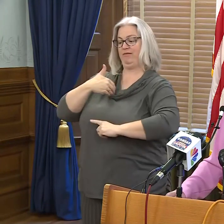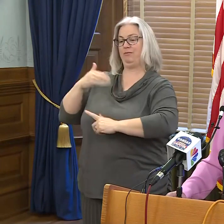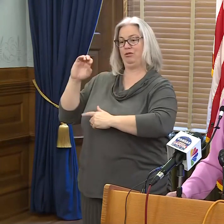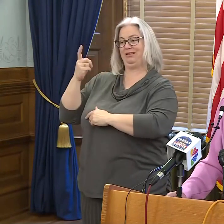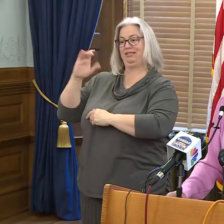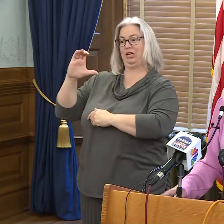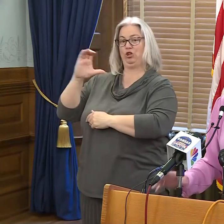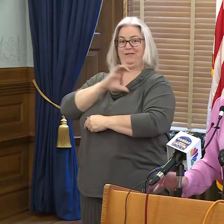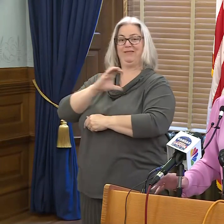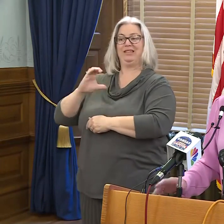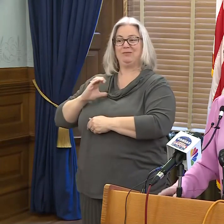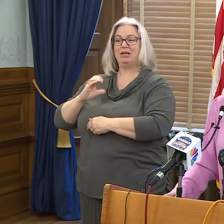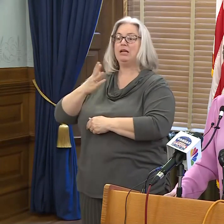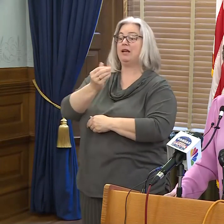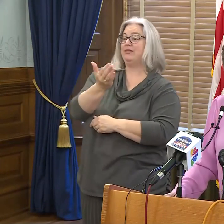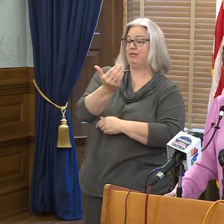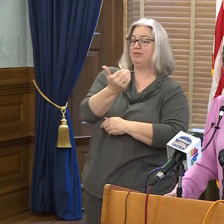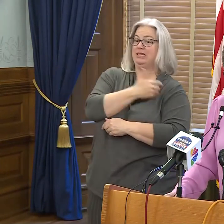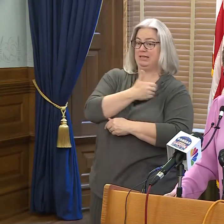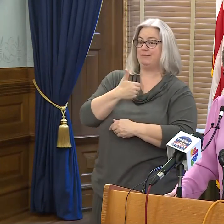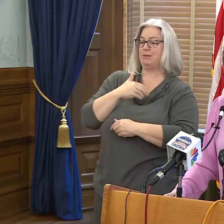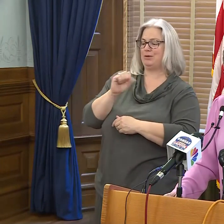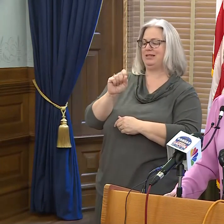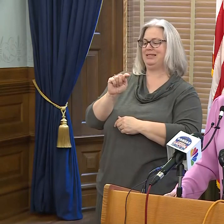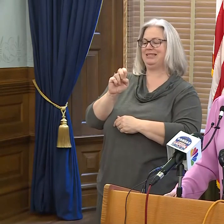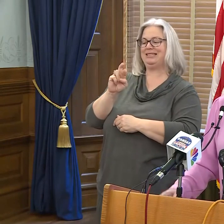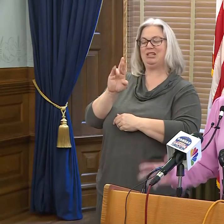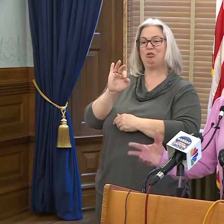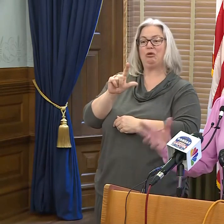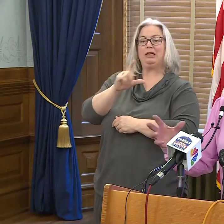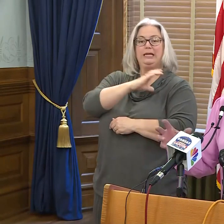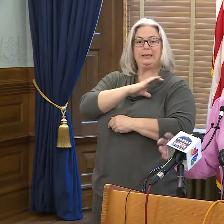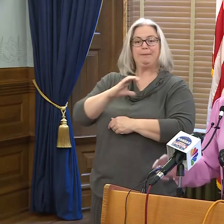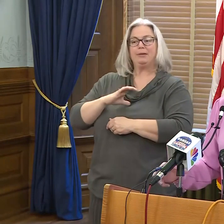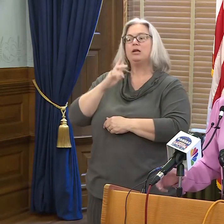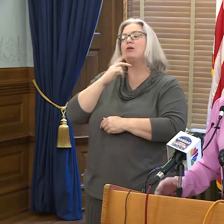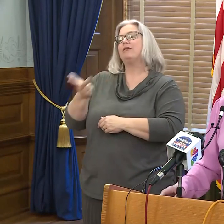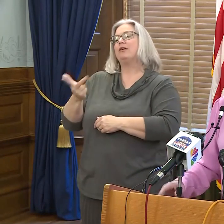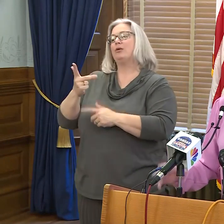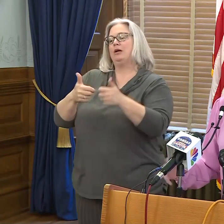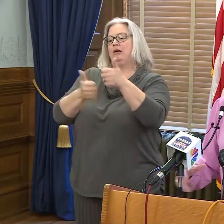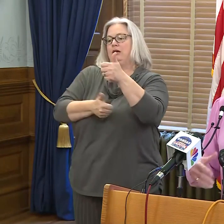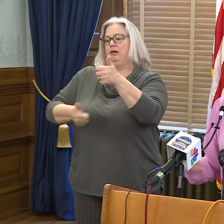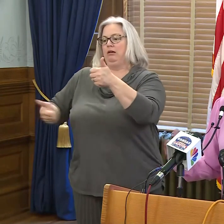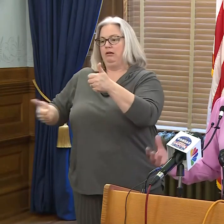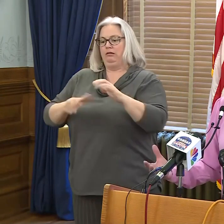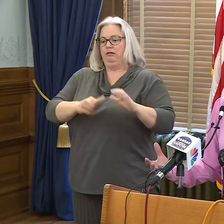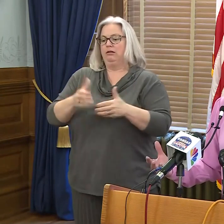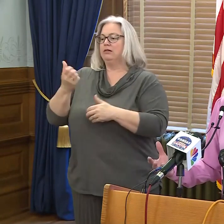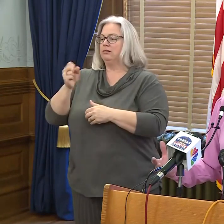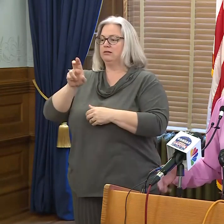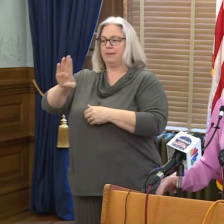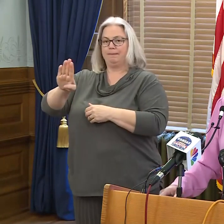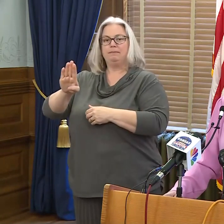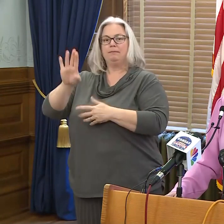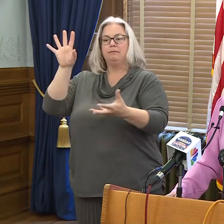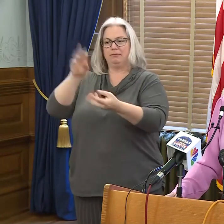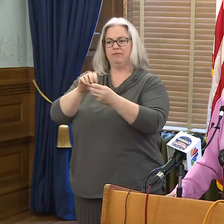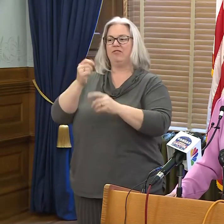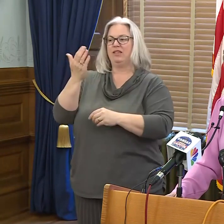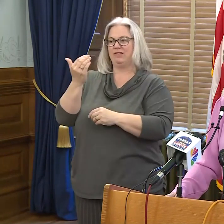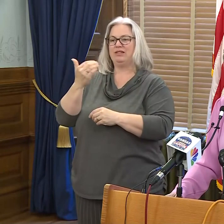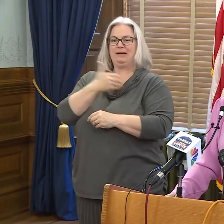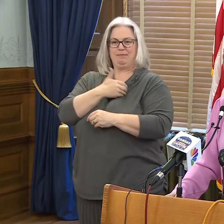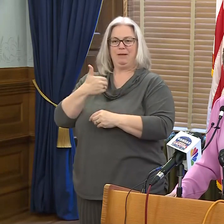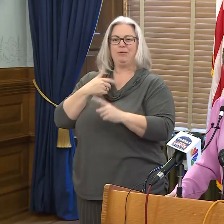executive committee and the 15-member steering committee, there will be 3 subcommittees comprised of the 15 members of